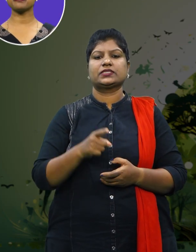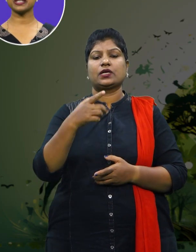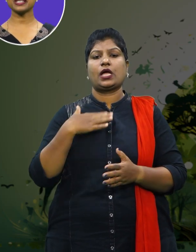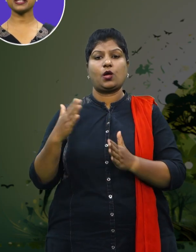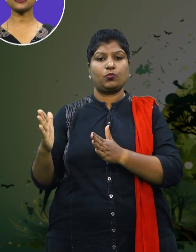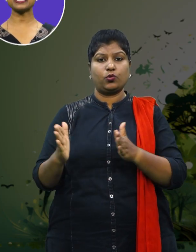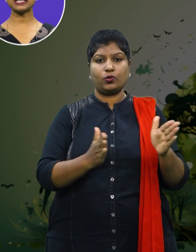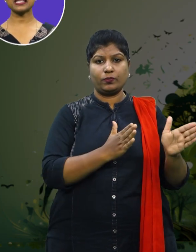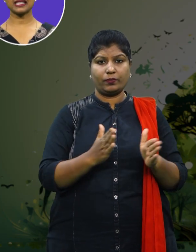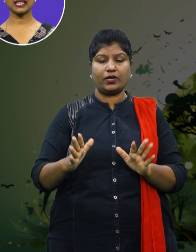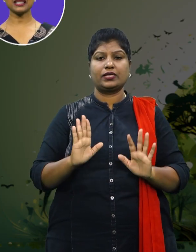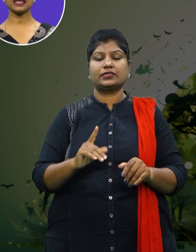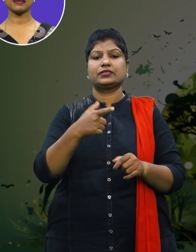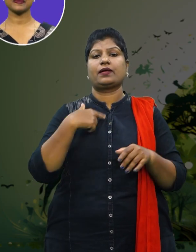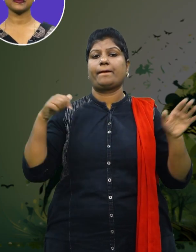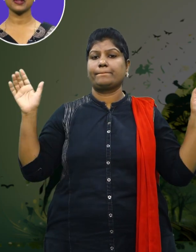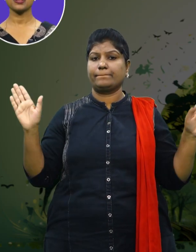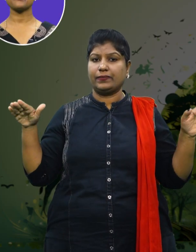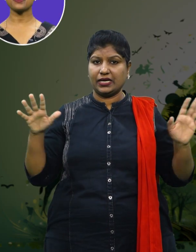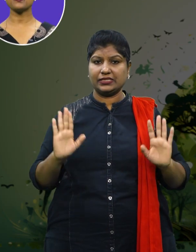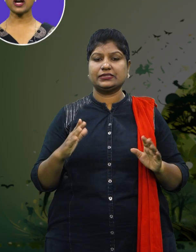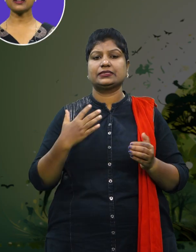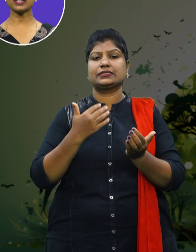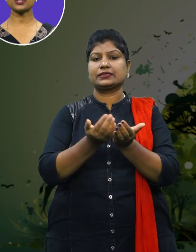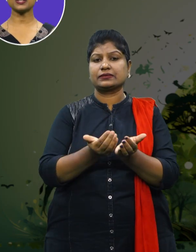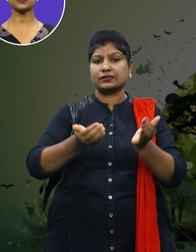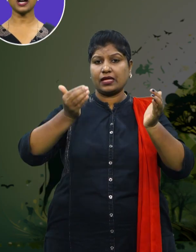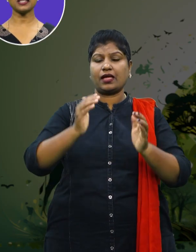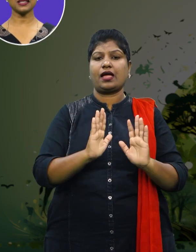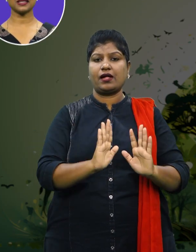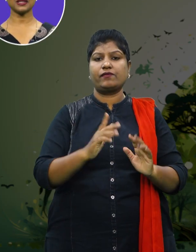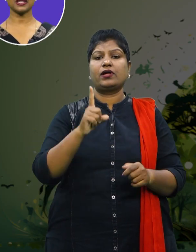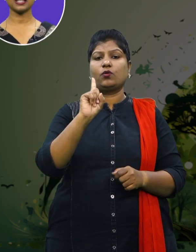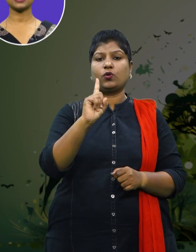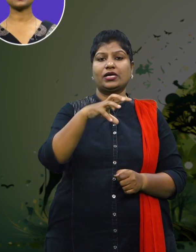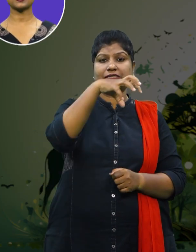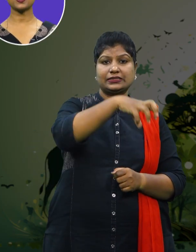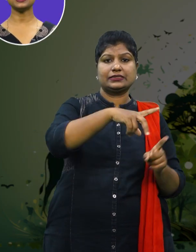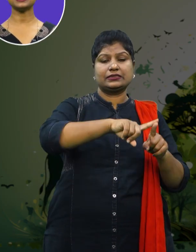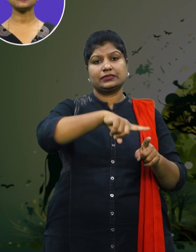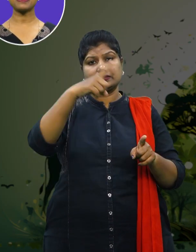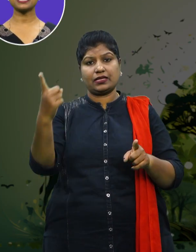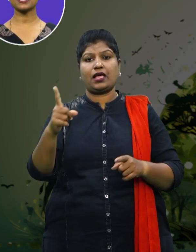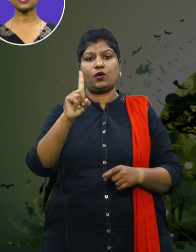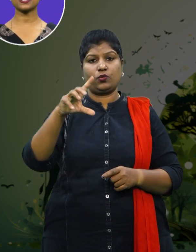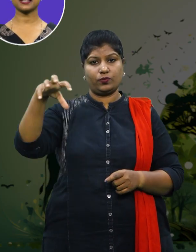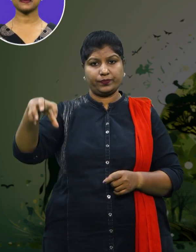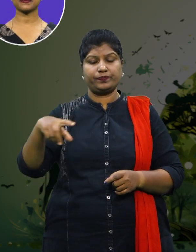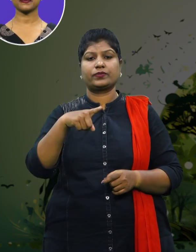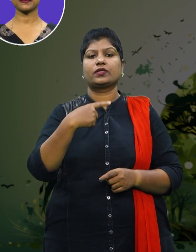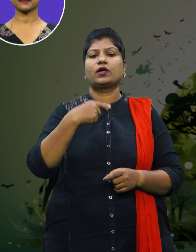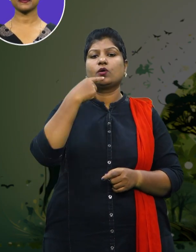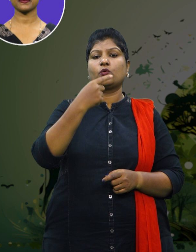Movement of birds for nestling from one region to another is called